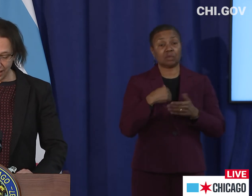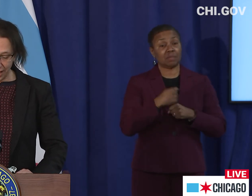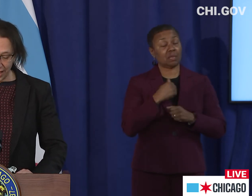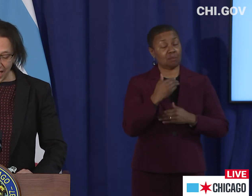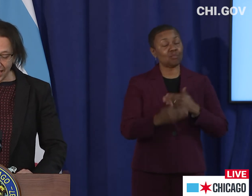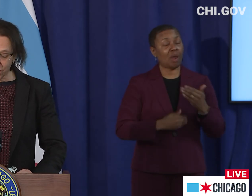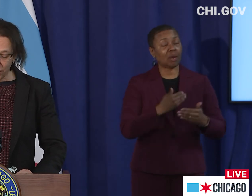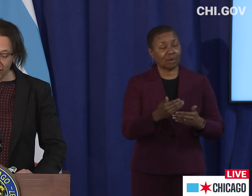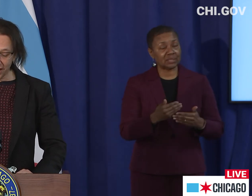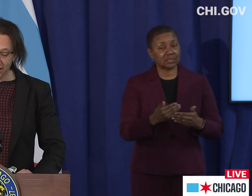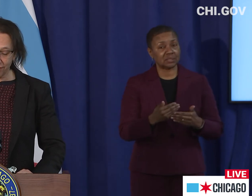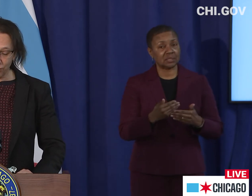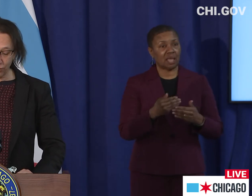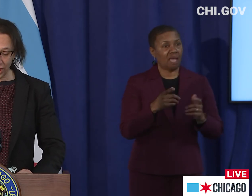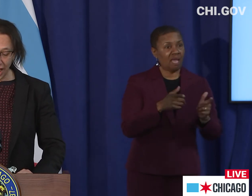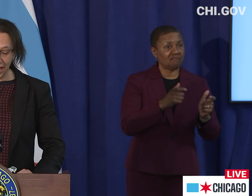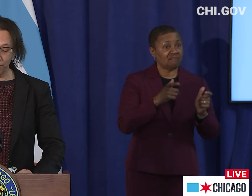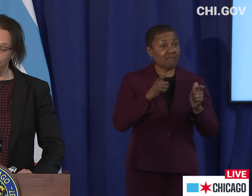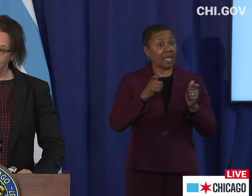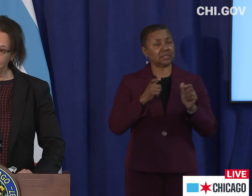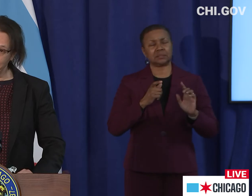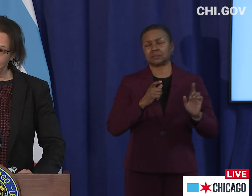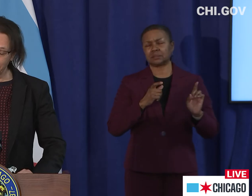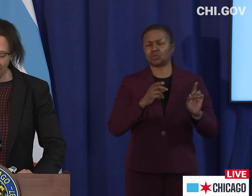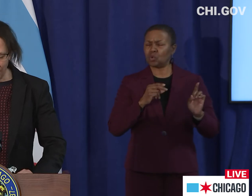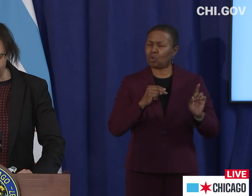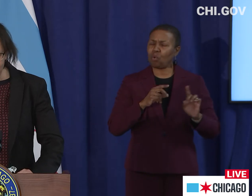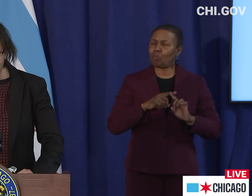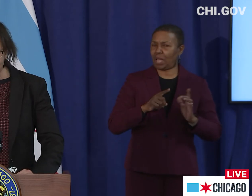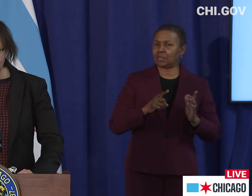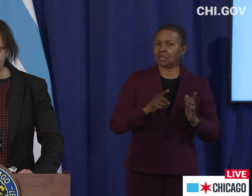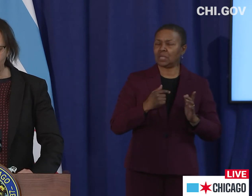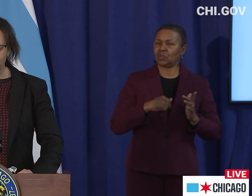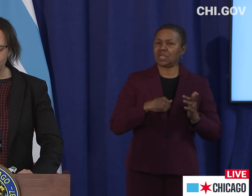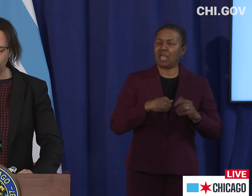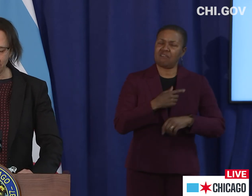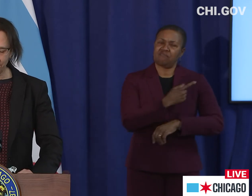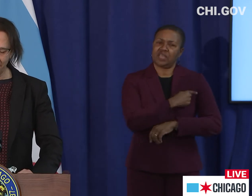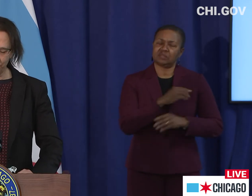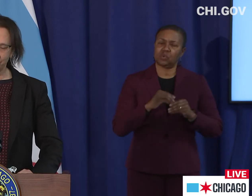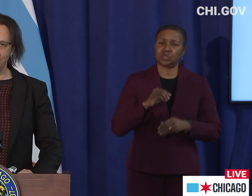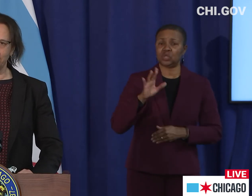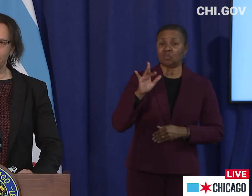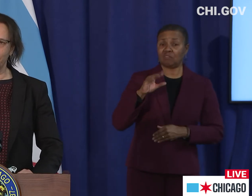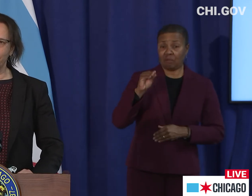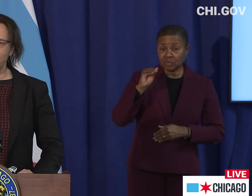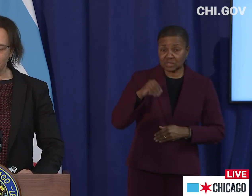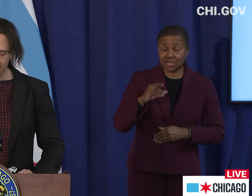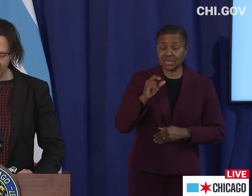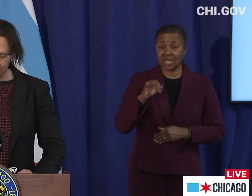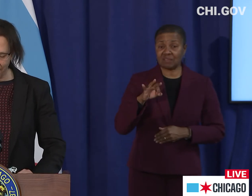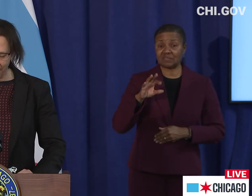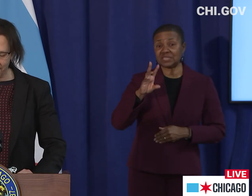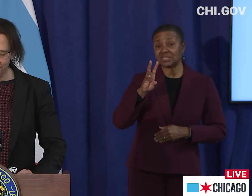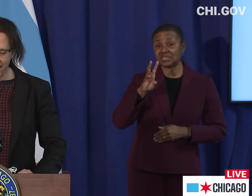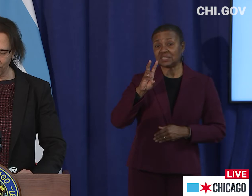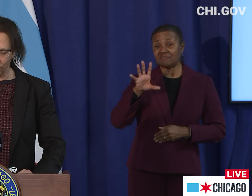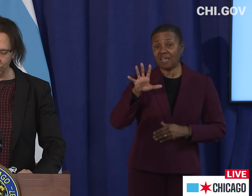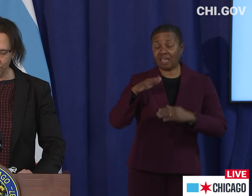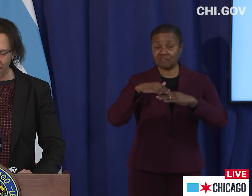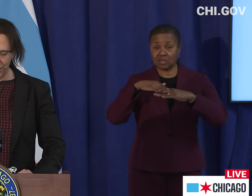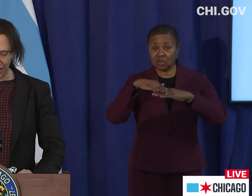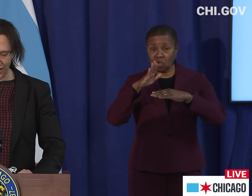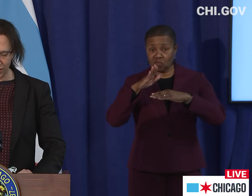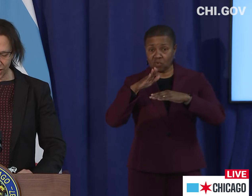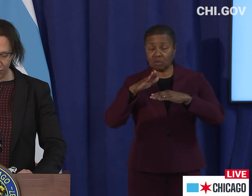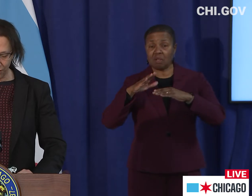progress, not as quickly as everyone would like, but we have vaccinated over 25% of the 65 and